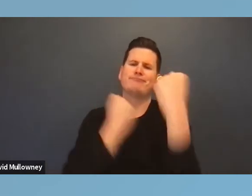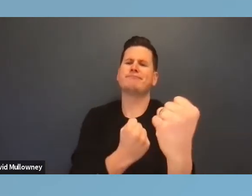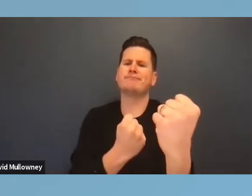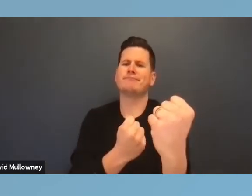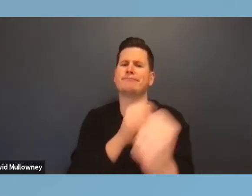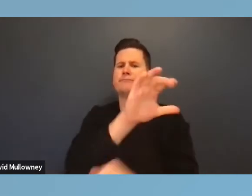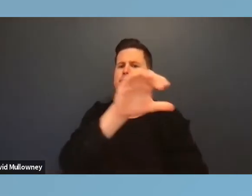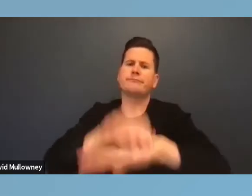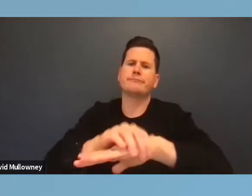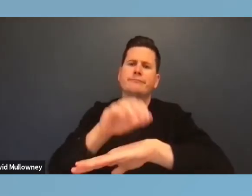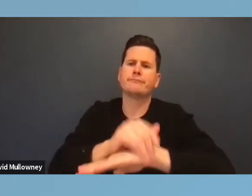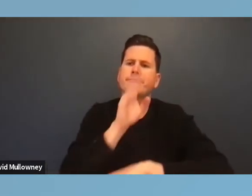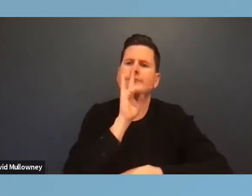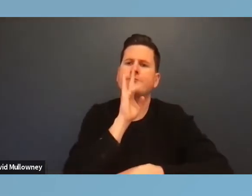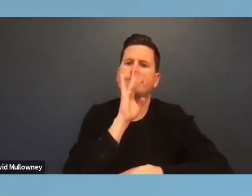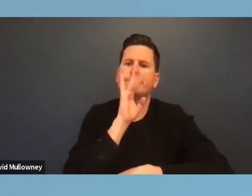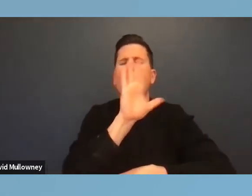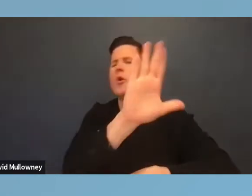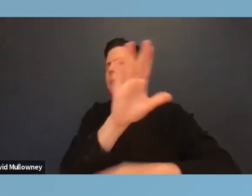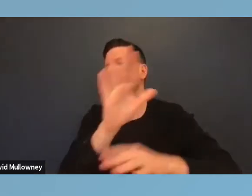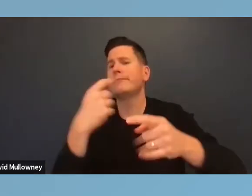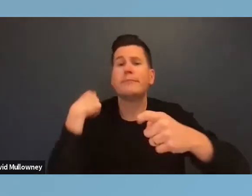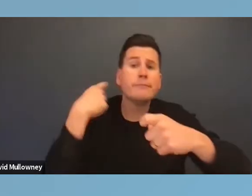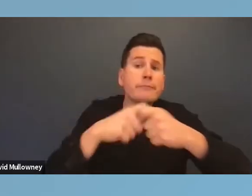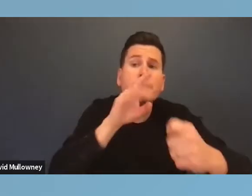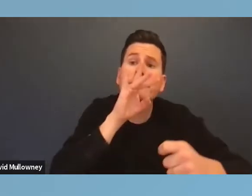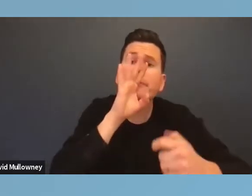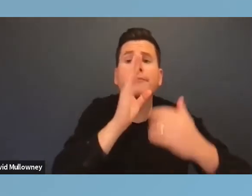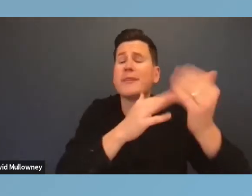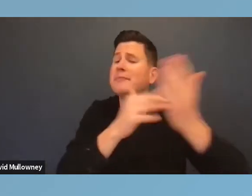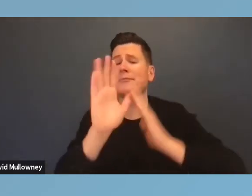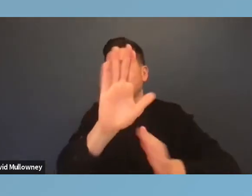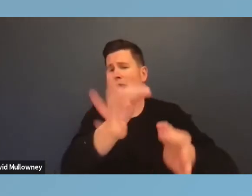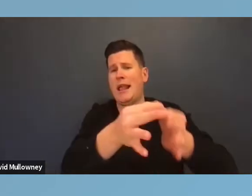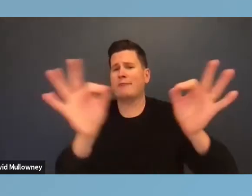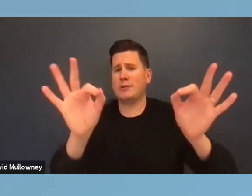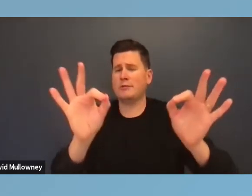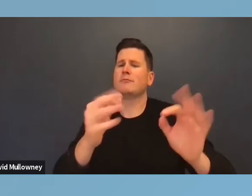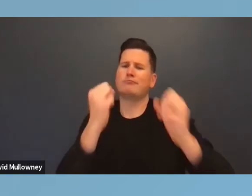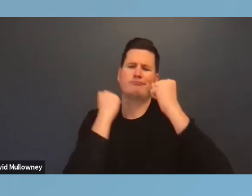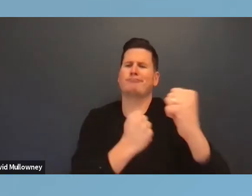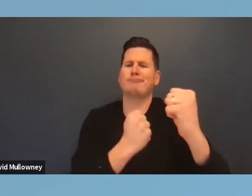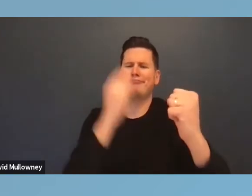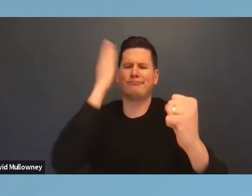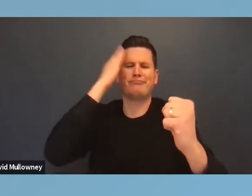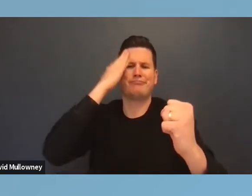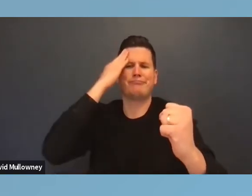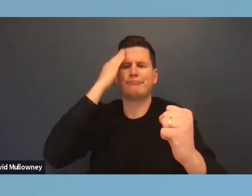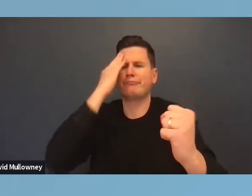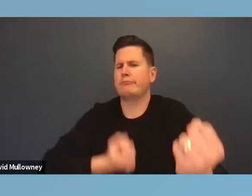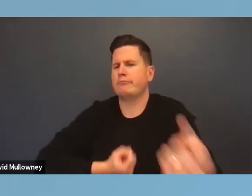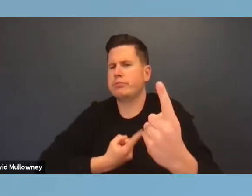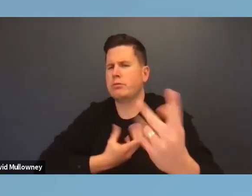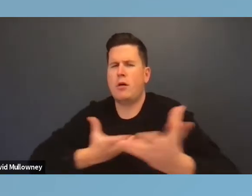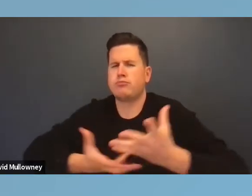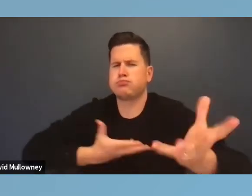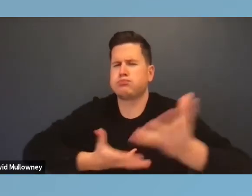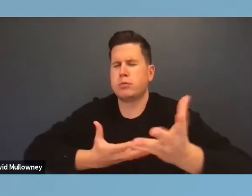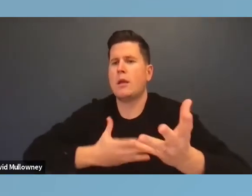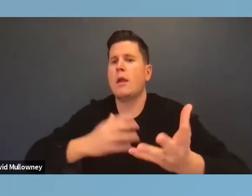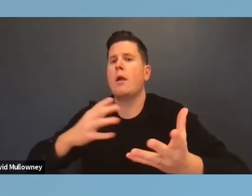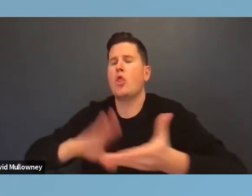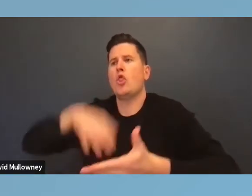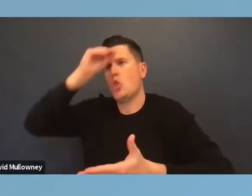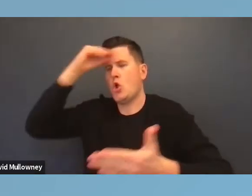person, they are really strong in their L1, spoken English or spoken Spanish. They really know and are